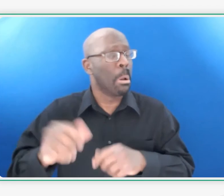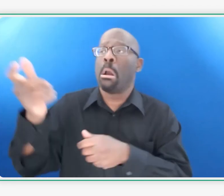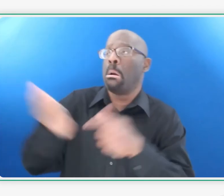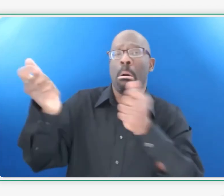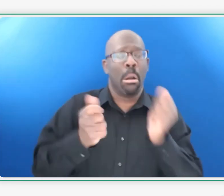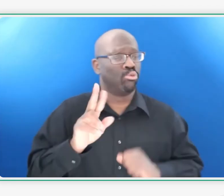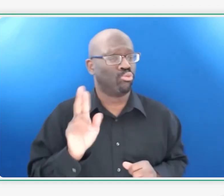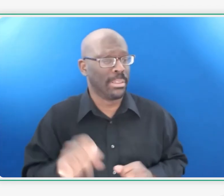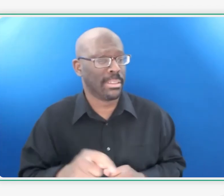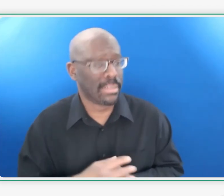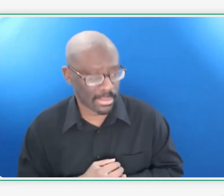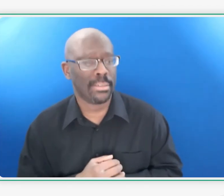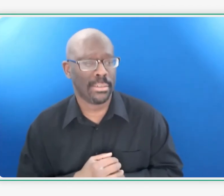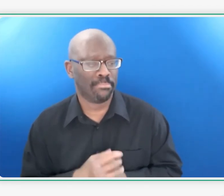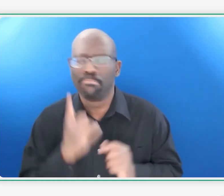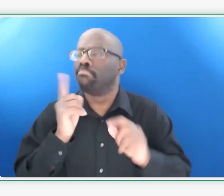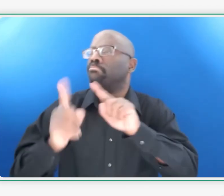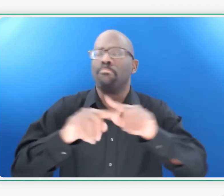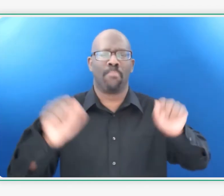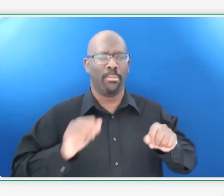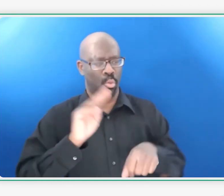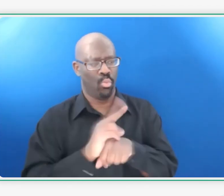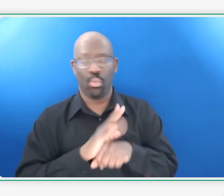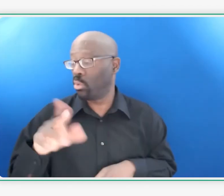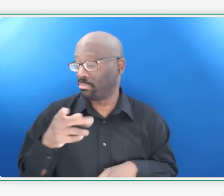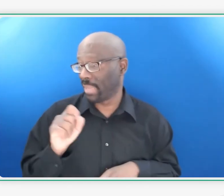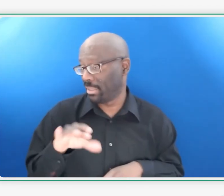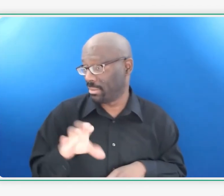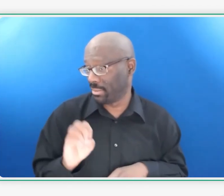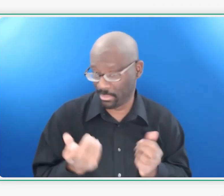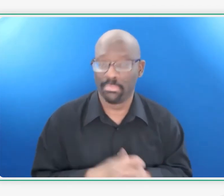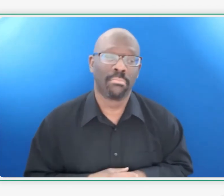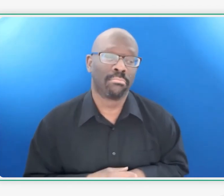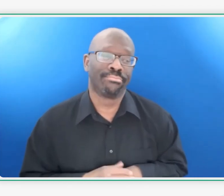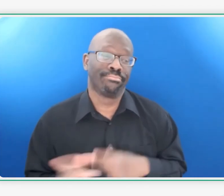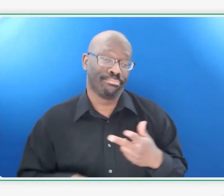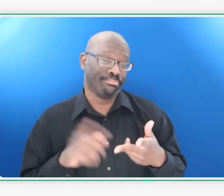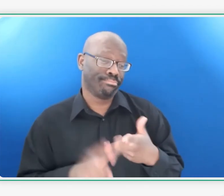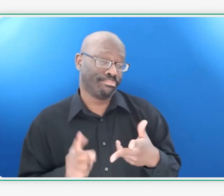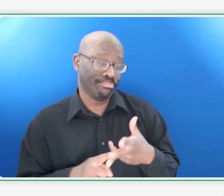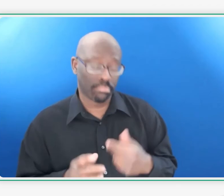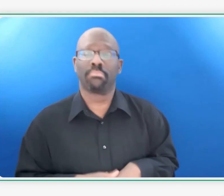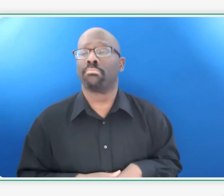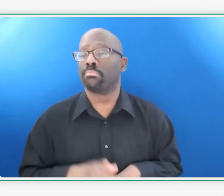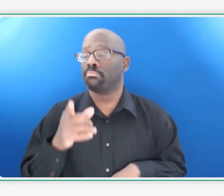Or maybe you can set up a studio and rent it that way. And so there's different ways that you can have income property.